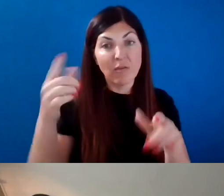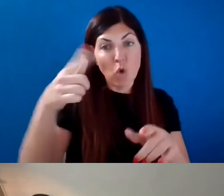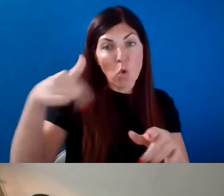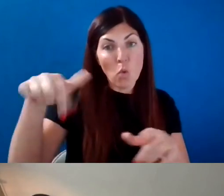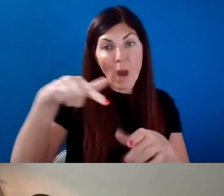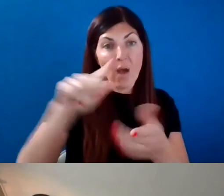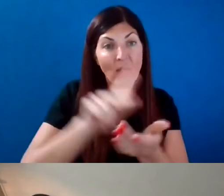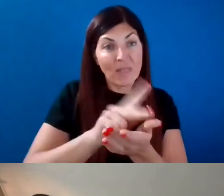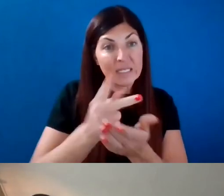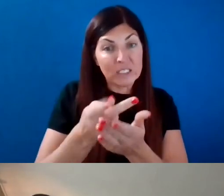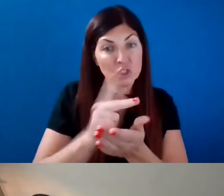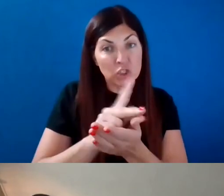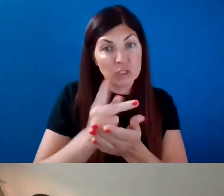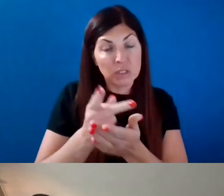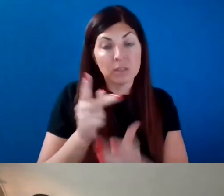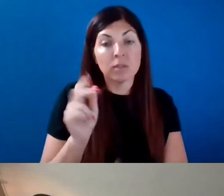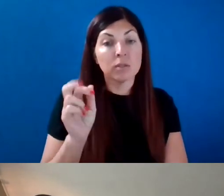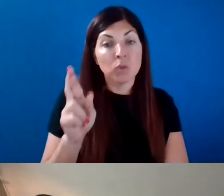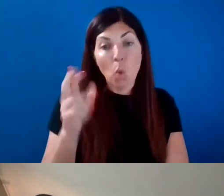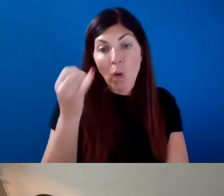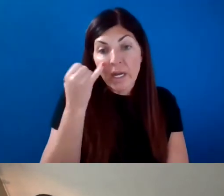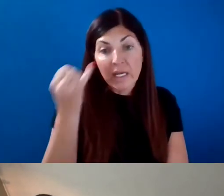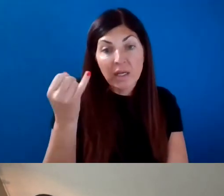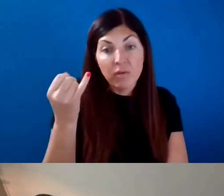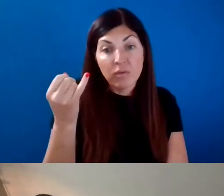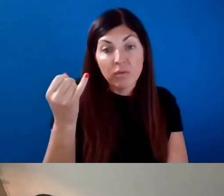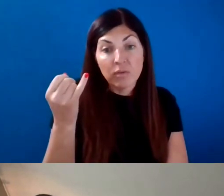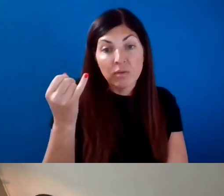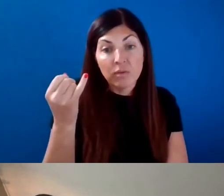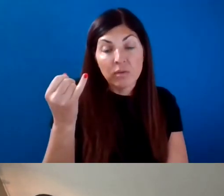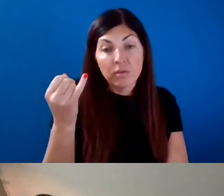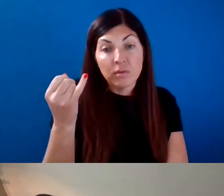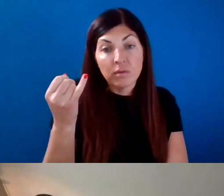kitchen, or if I am